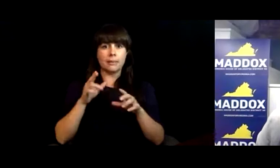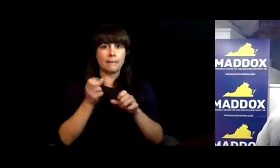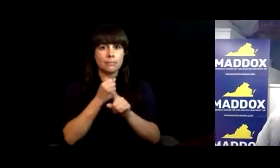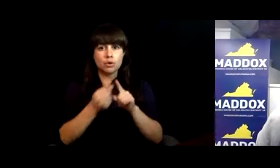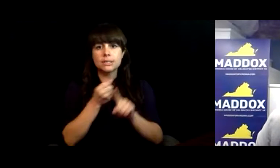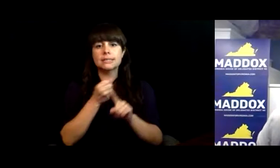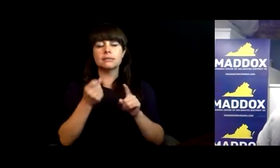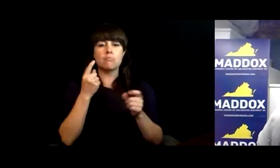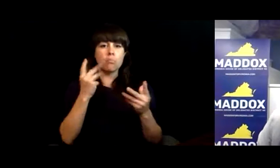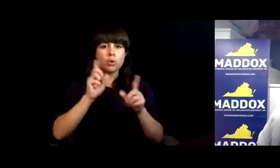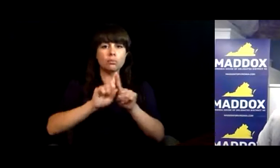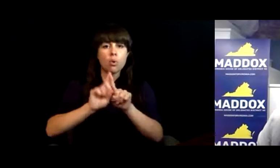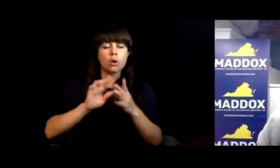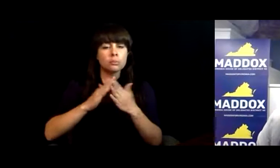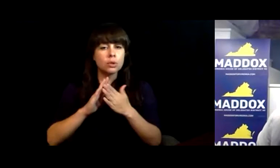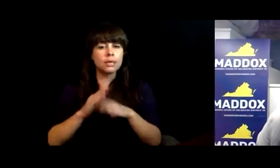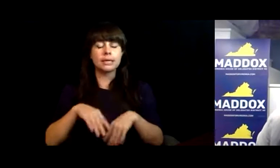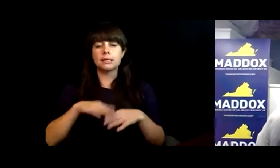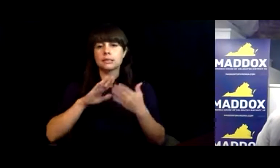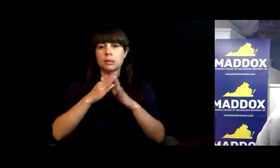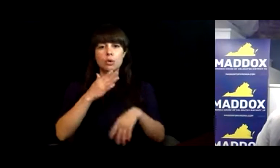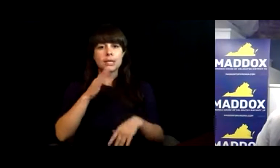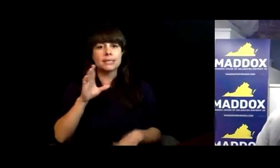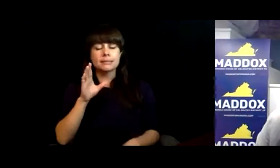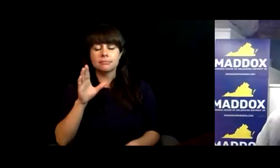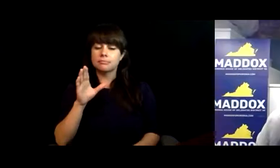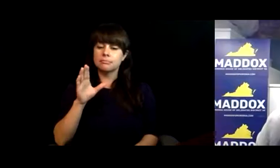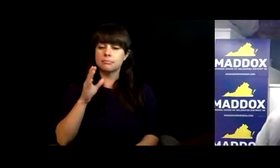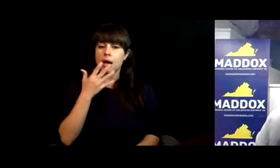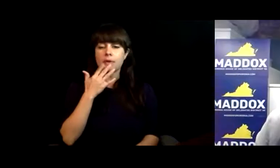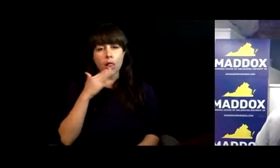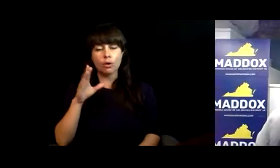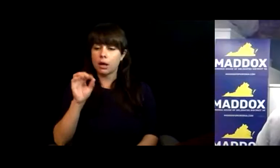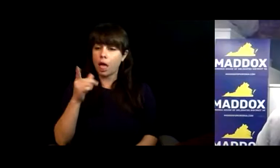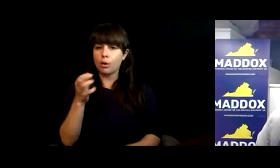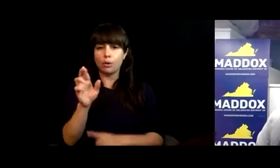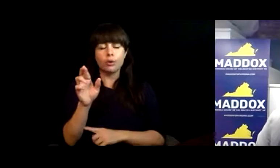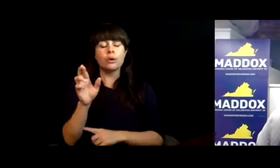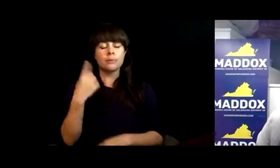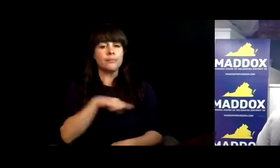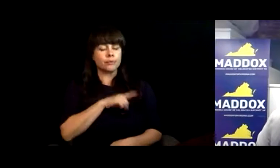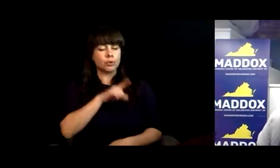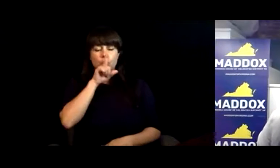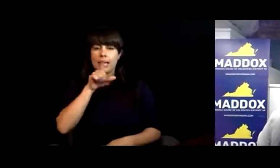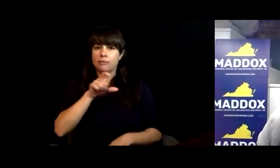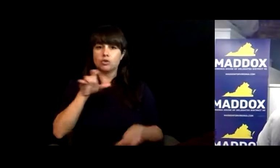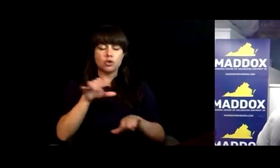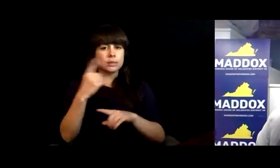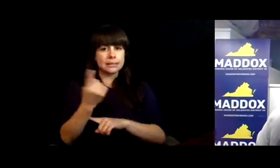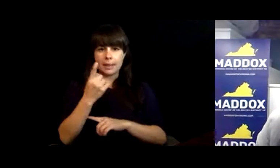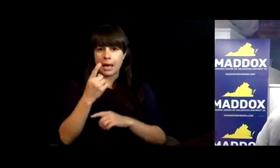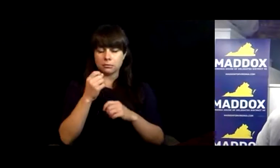of color, communities of disability, and we have to do something stark about it. I believe